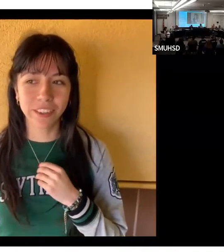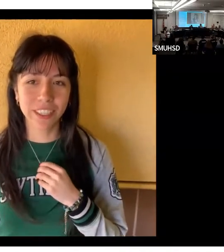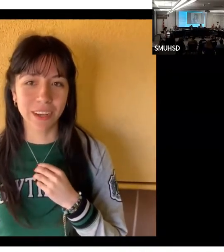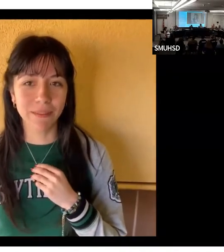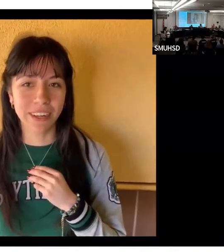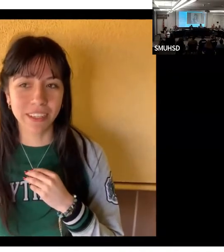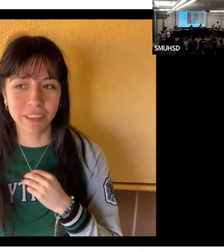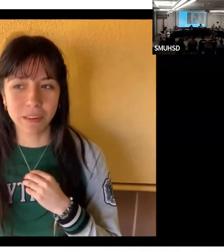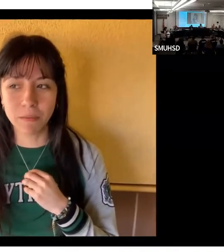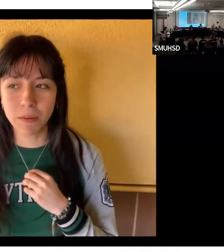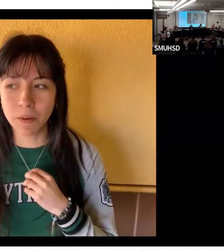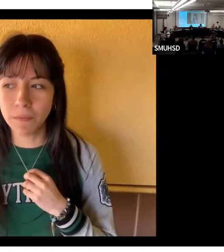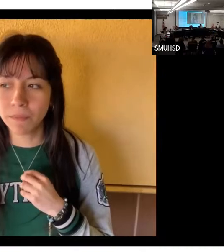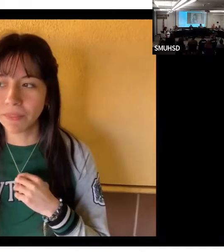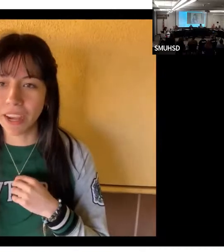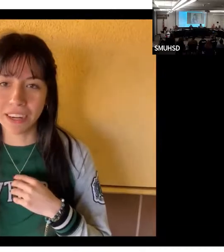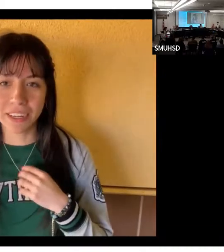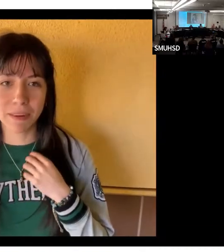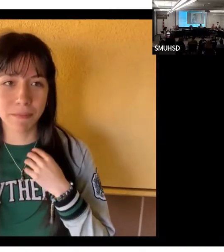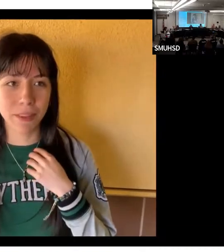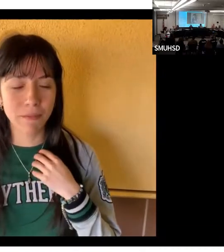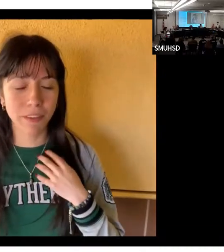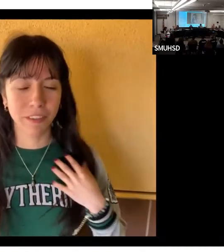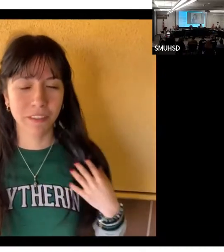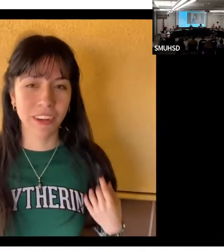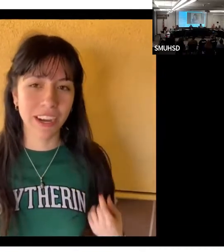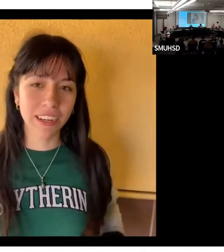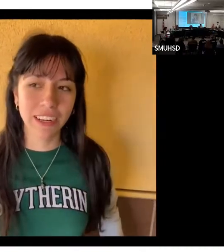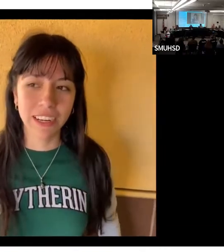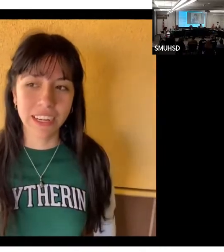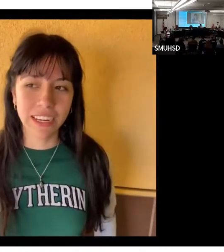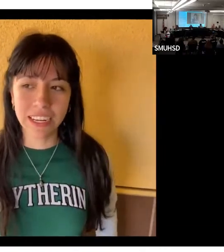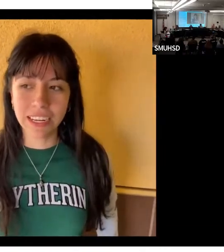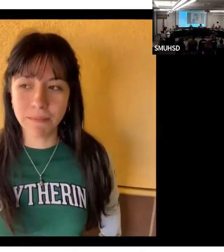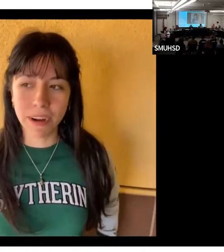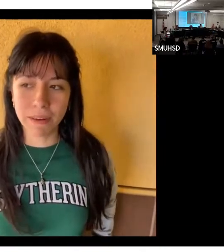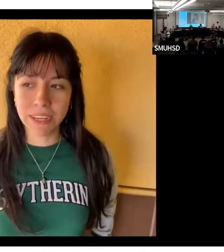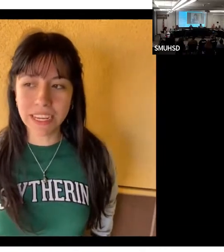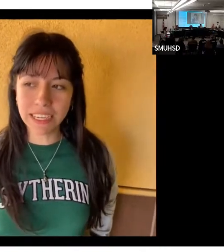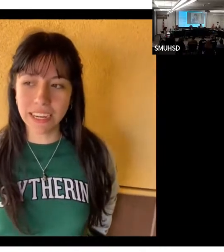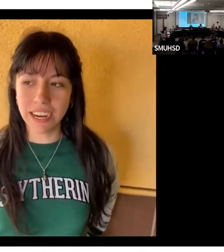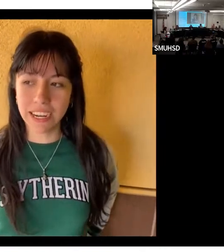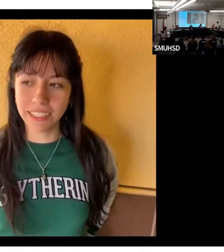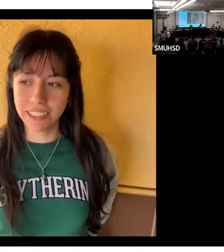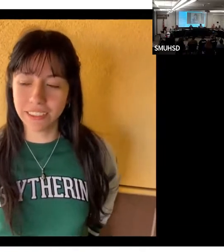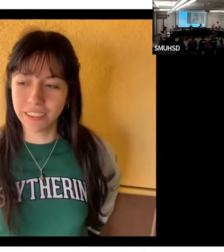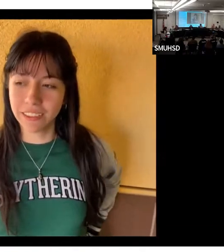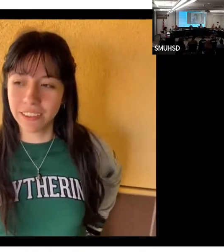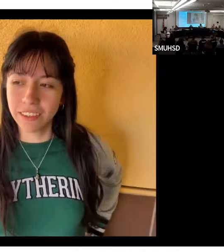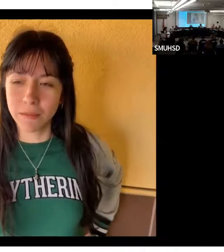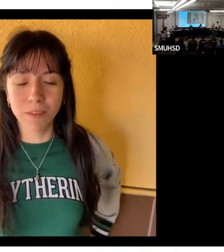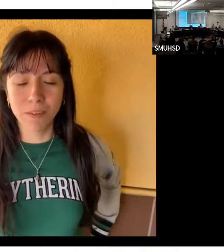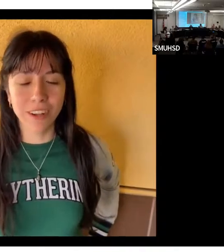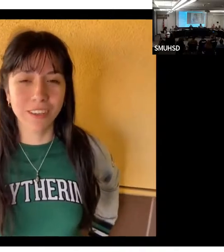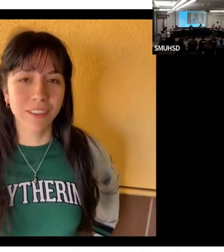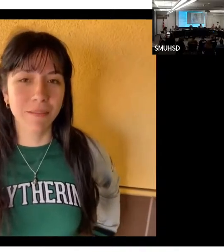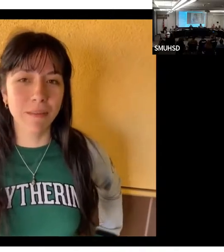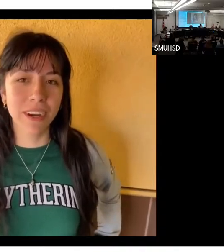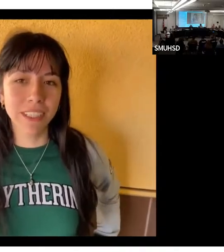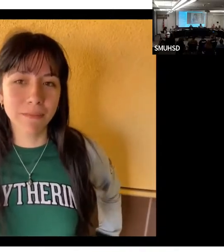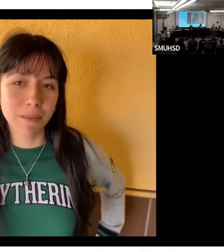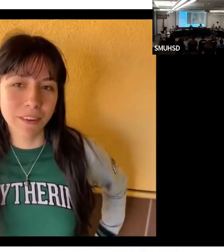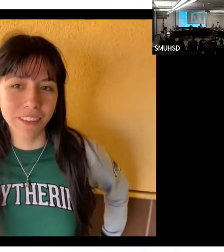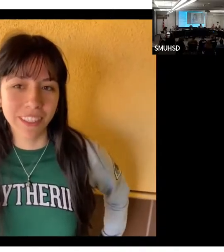mucho con todo y también es como alguien que podemos confiar. Y para mí ha sido como una